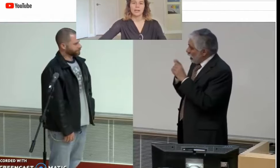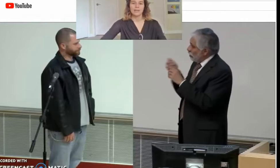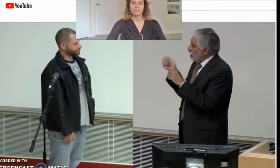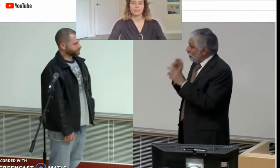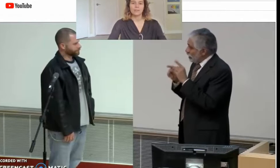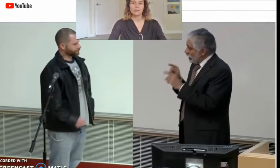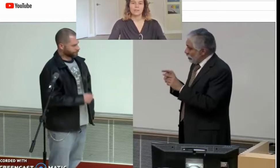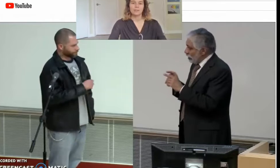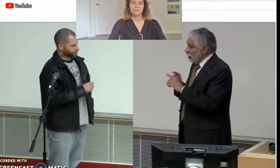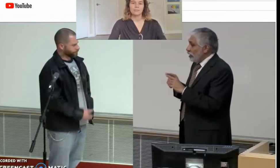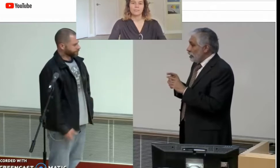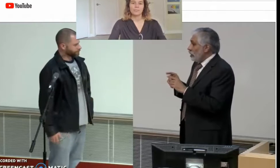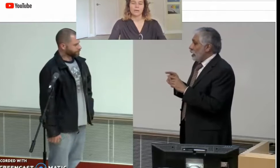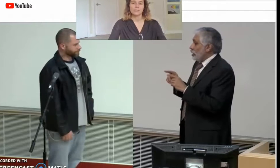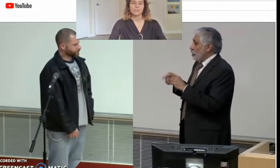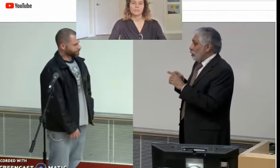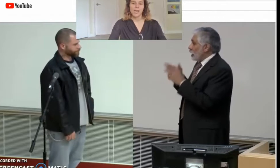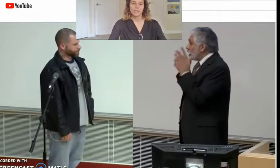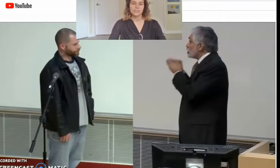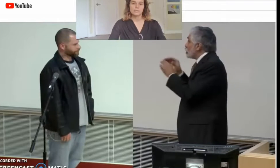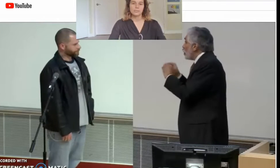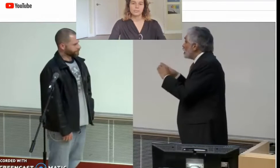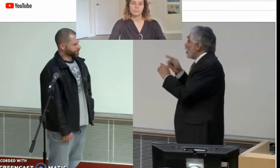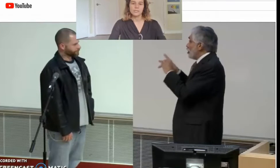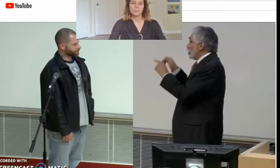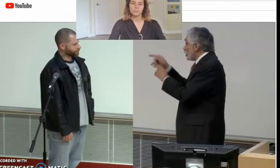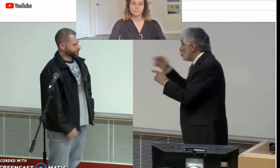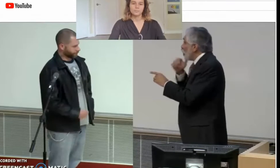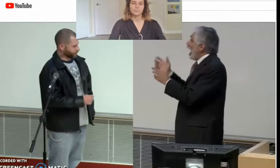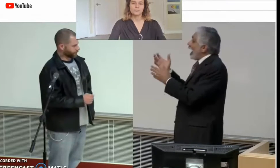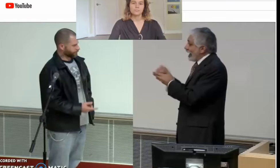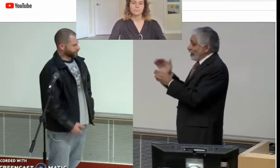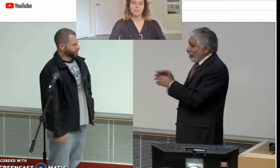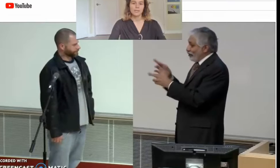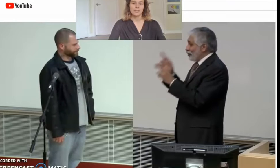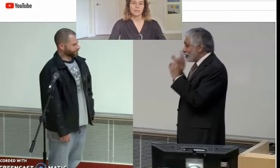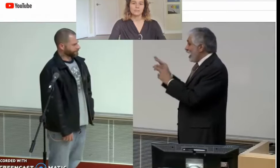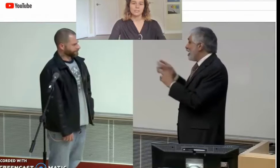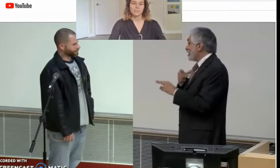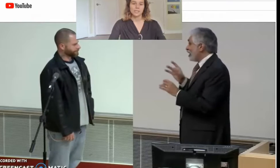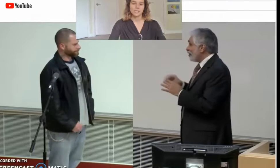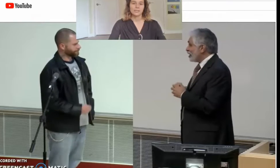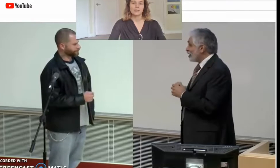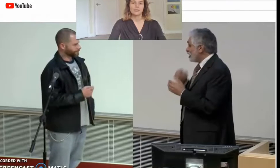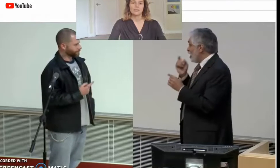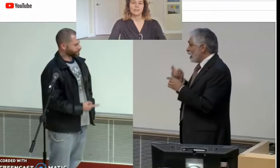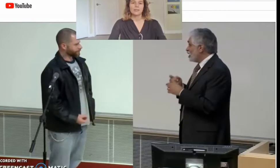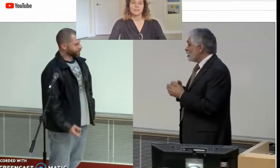have that respect between people. Maybe in a conference meeting, you